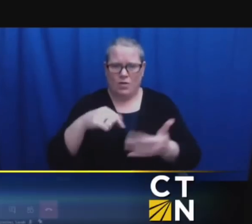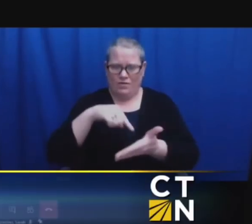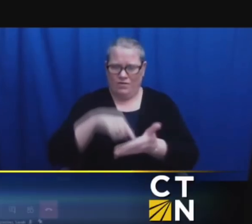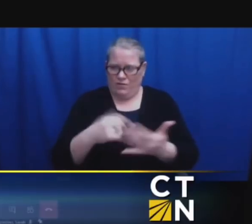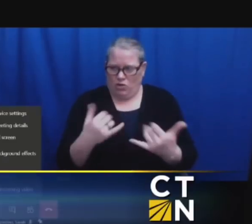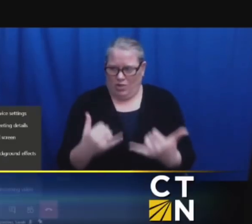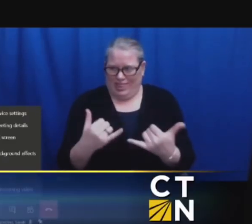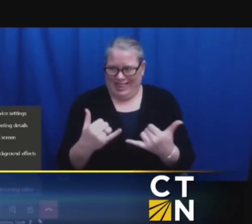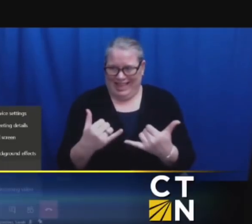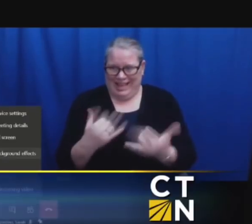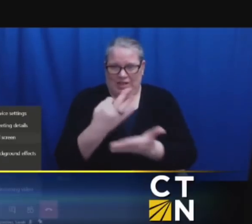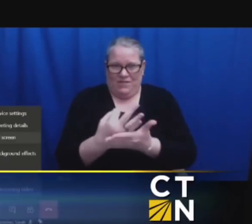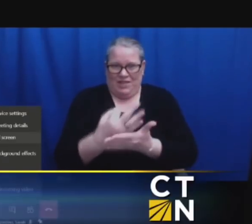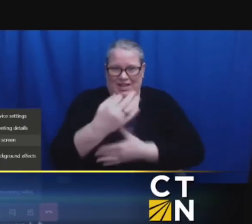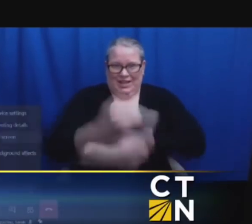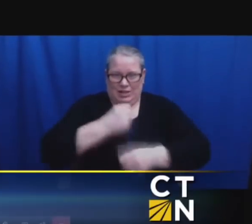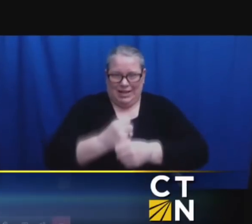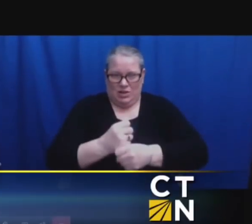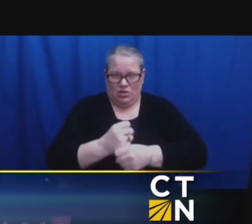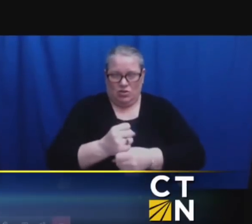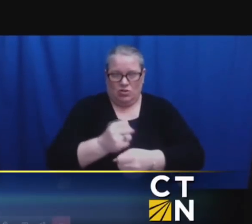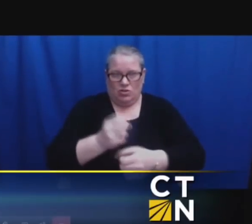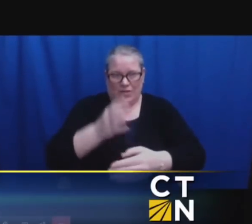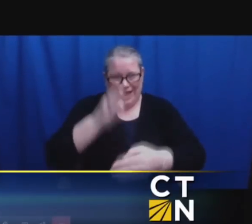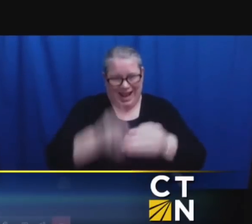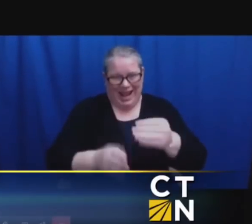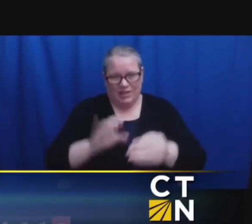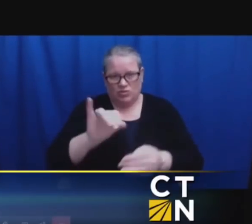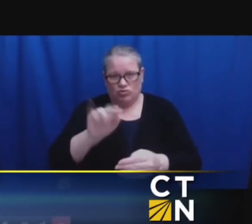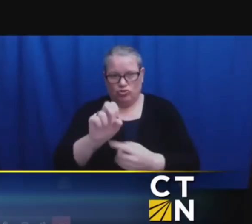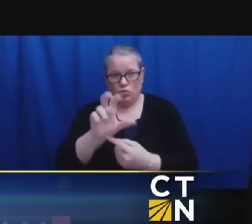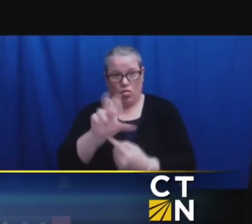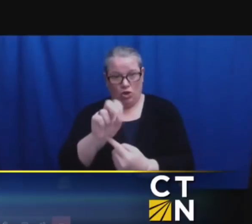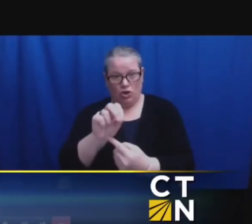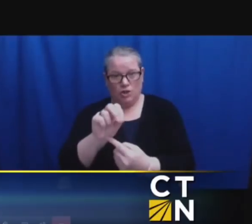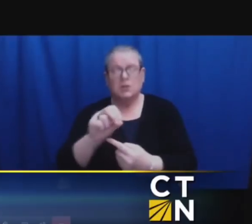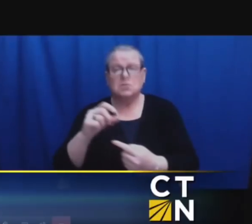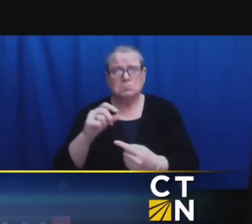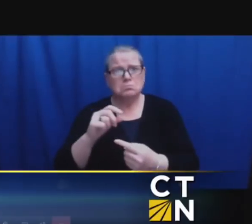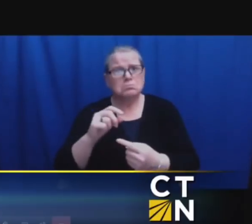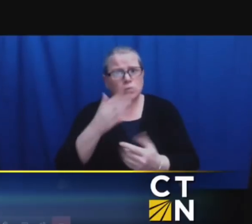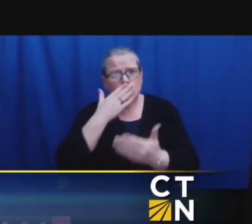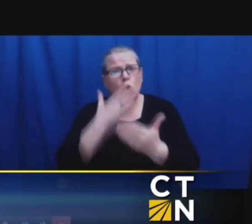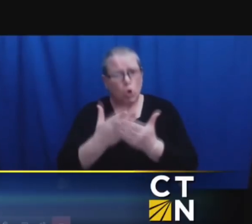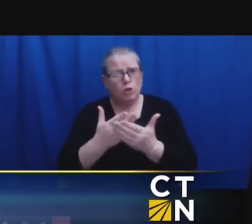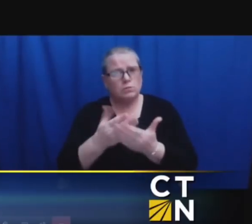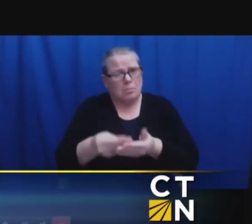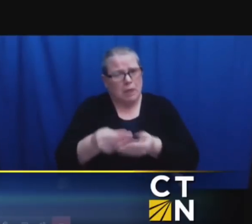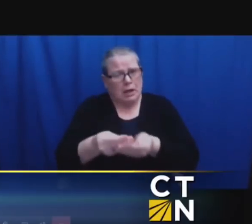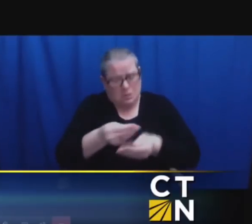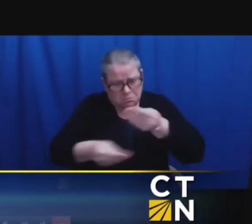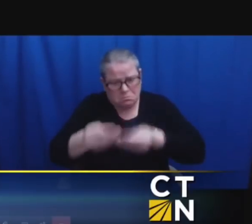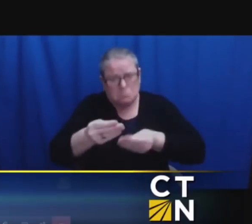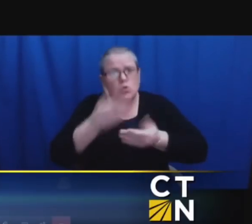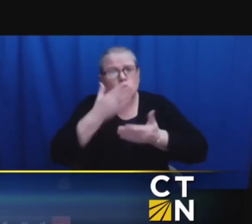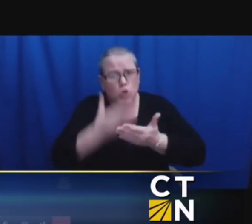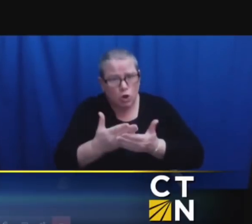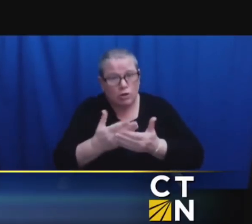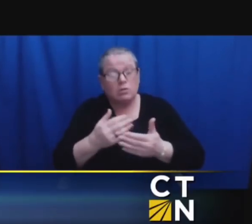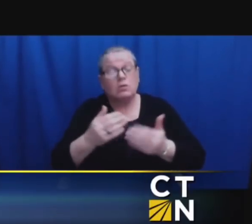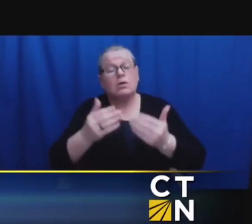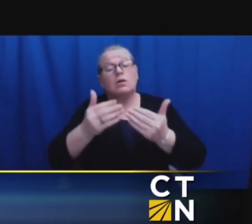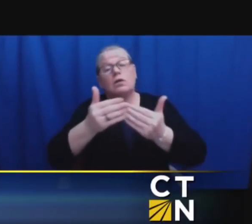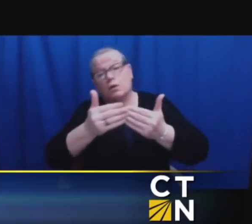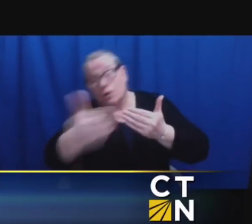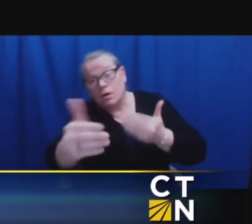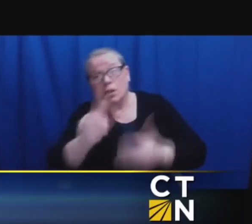fiscal year, ends on June 30. But going forward in the next 2 years, there is still a